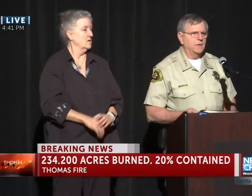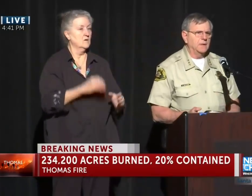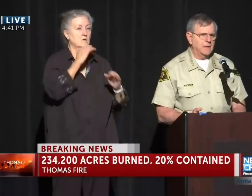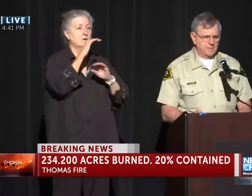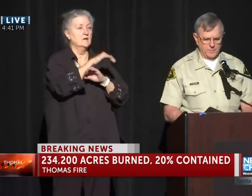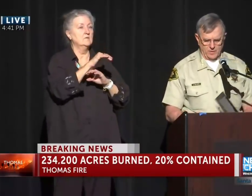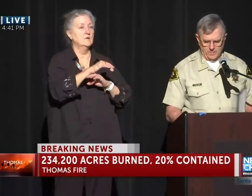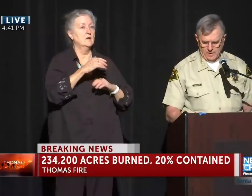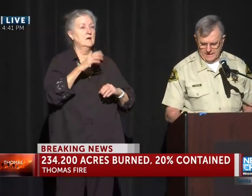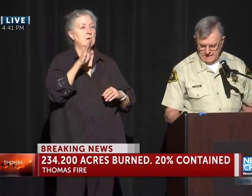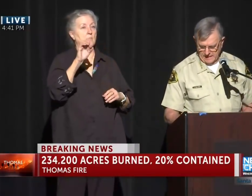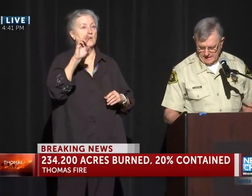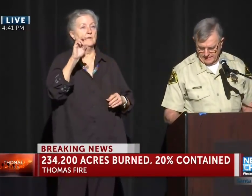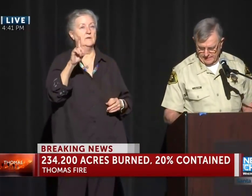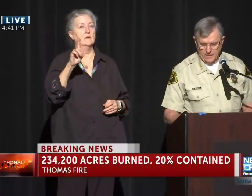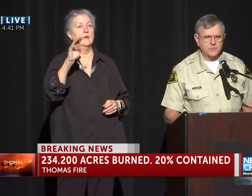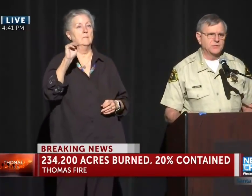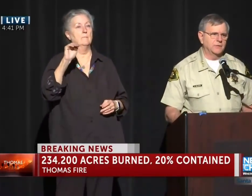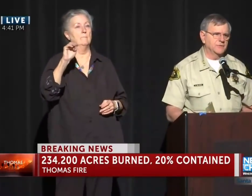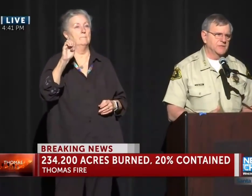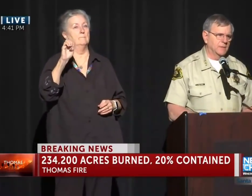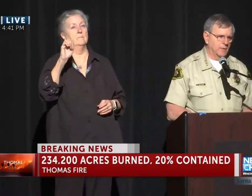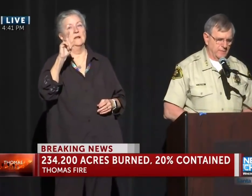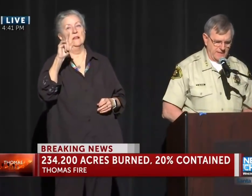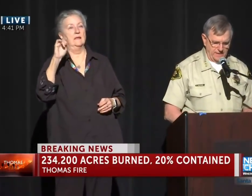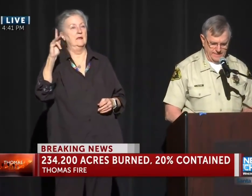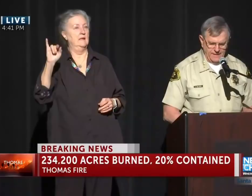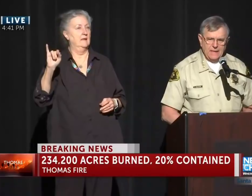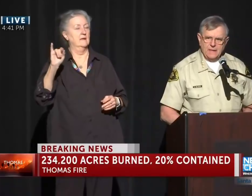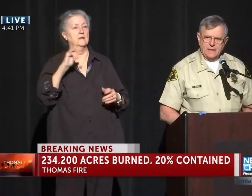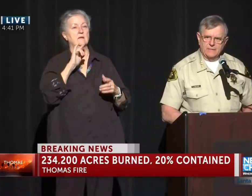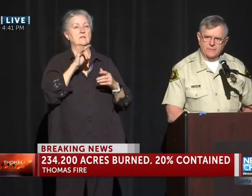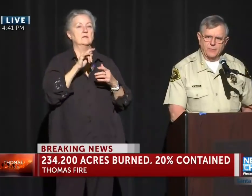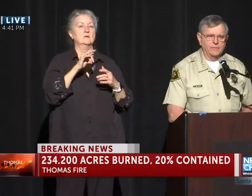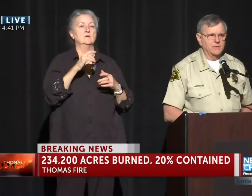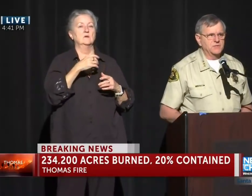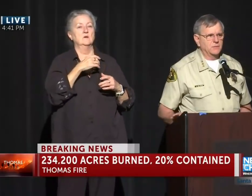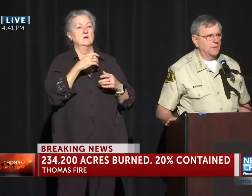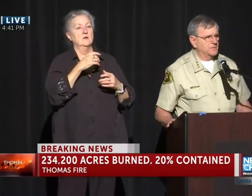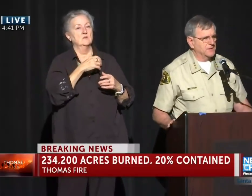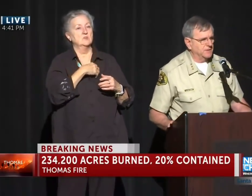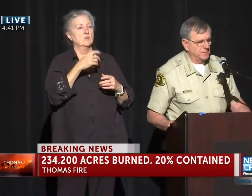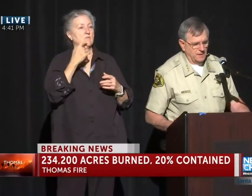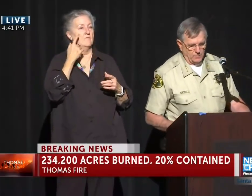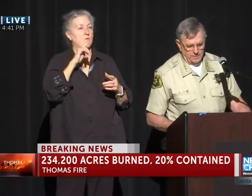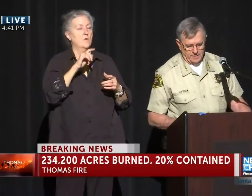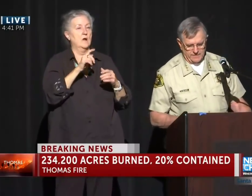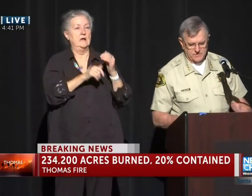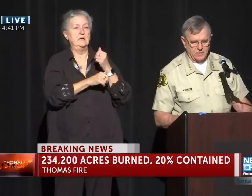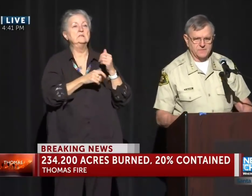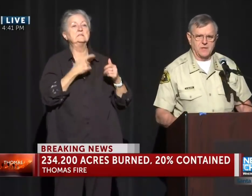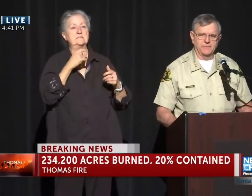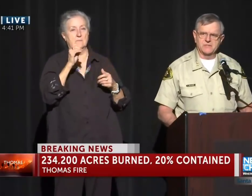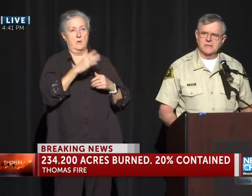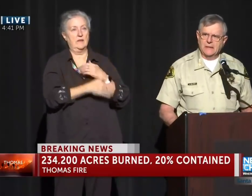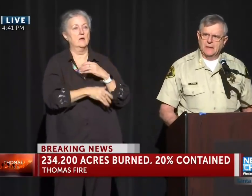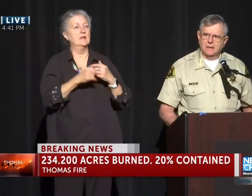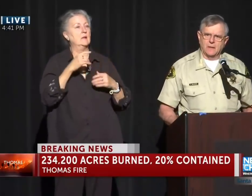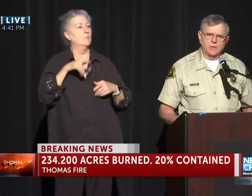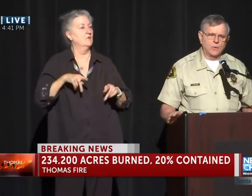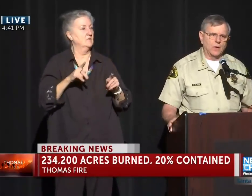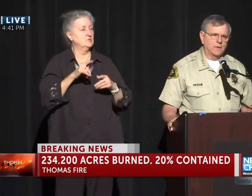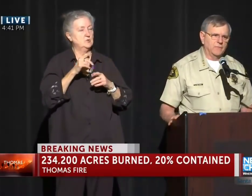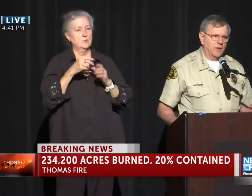Good afternoon. I'm Bernard Maliki, and I'm the Undersheriff for Santa Barbara County, and I have the privilege to represent the men and women of the Sheriff's